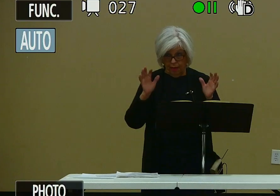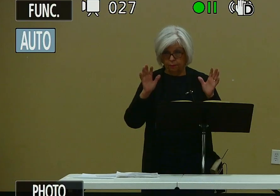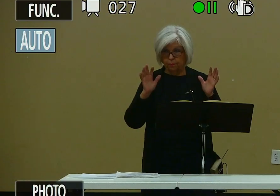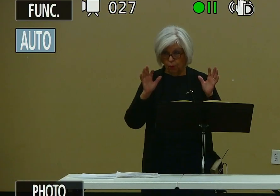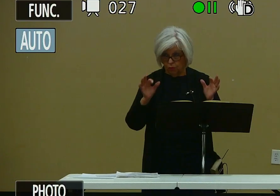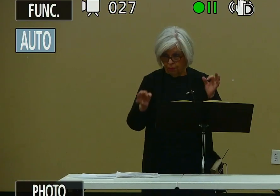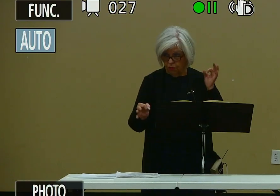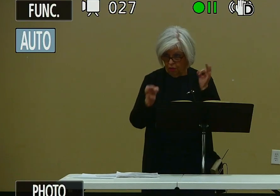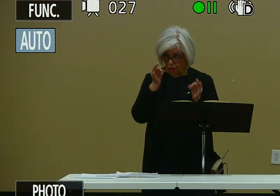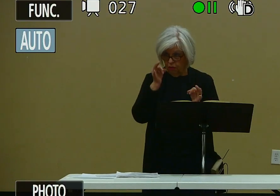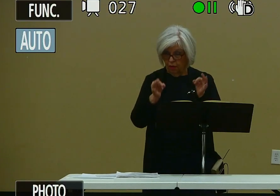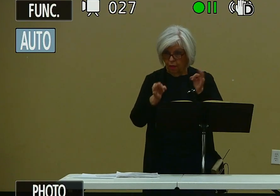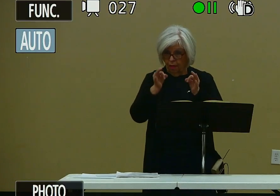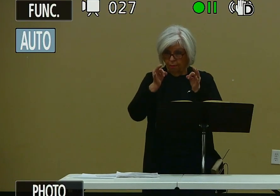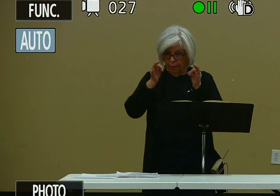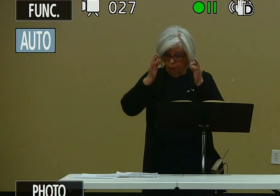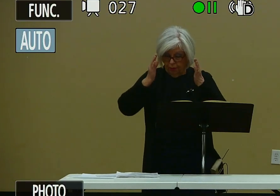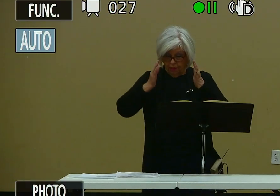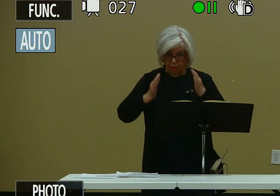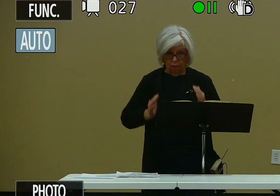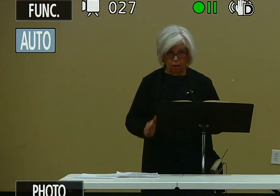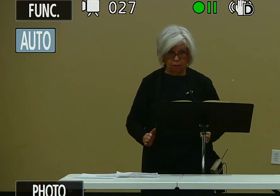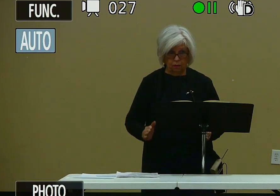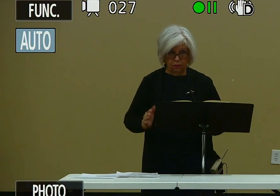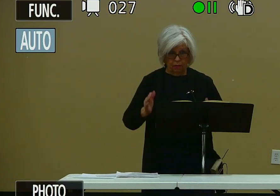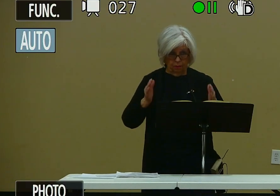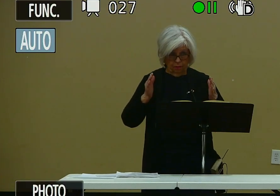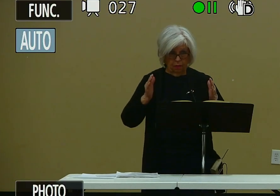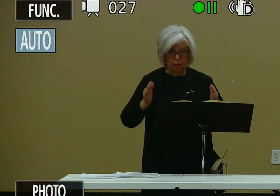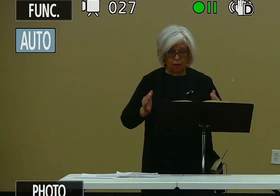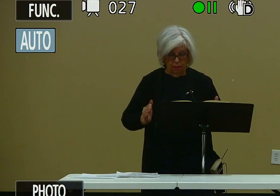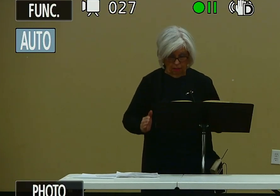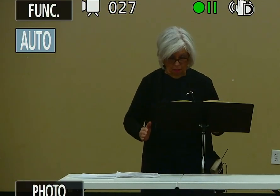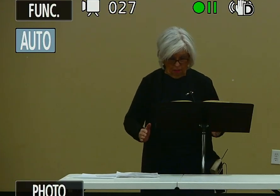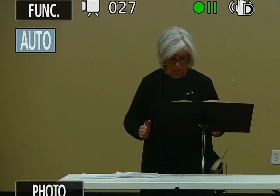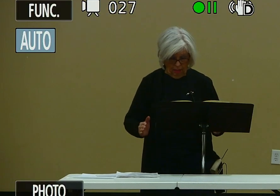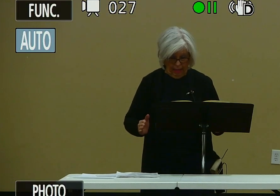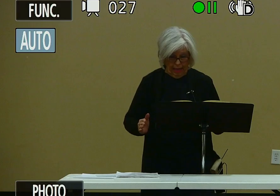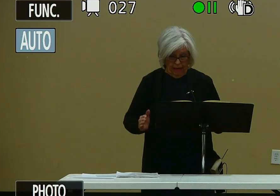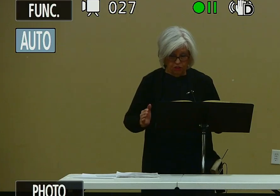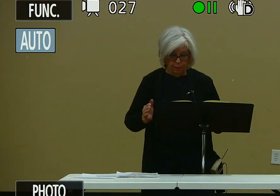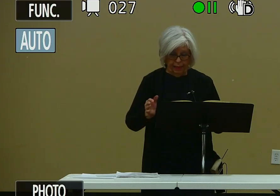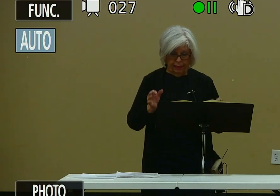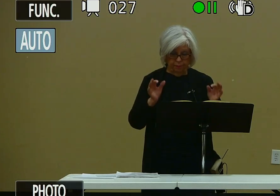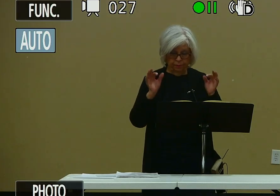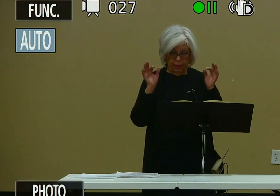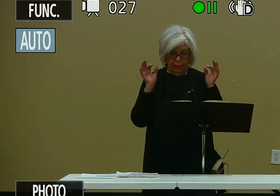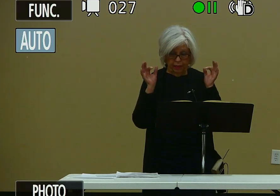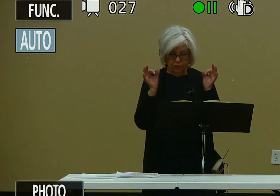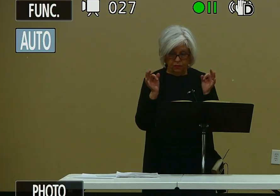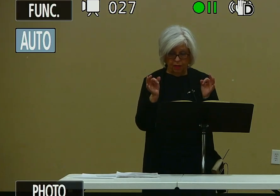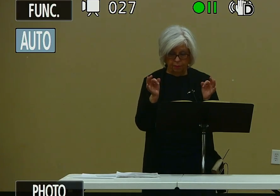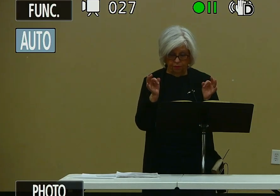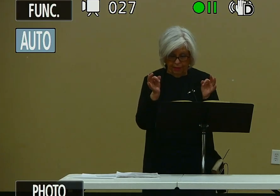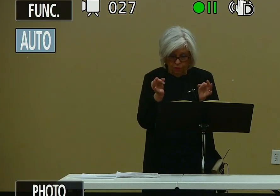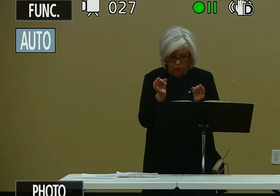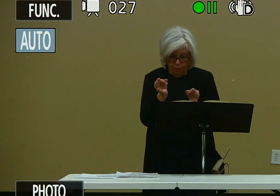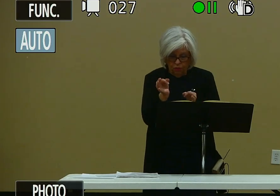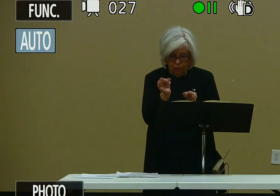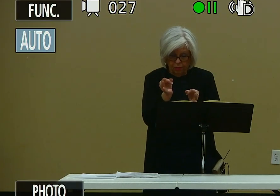that person the judge by putting the ER. ER. Explain. Again, the same fingers, but you're going to